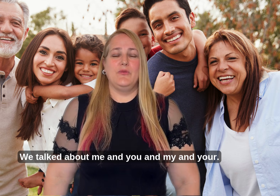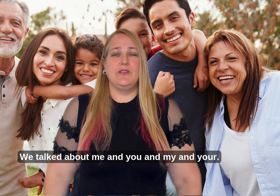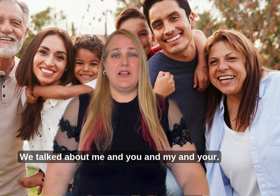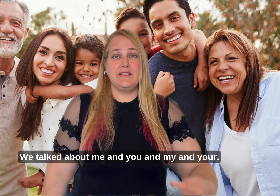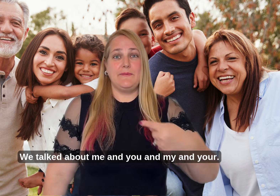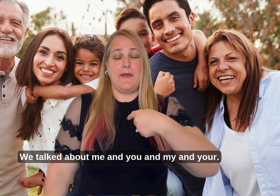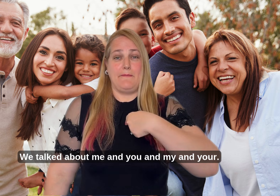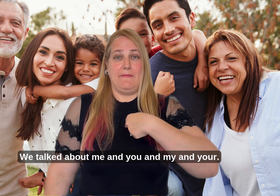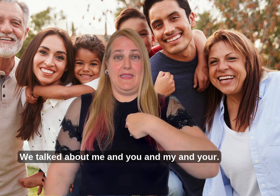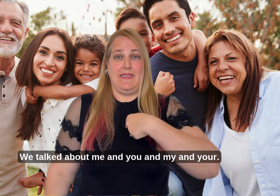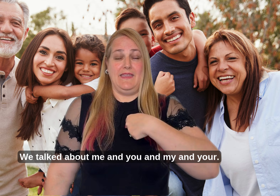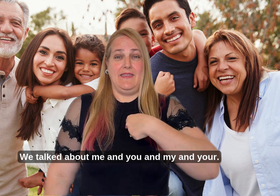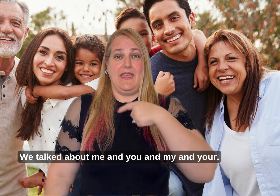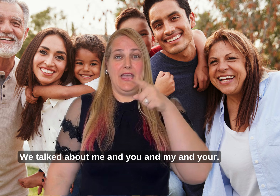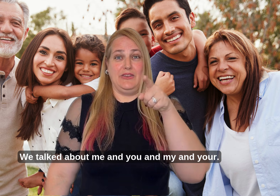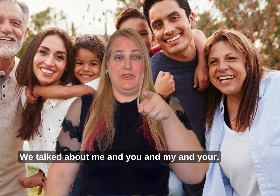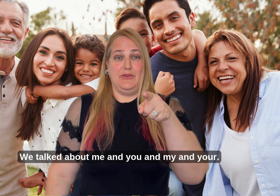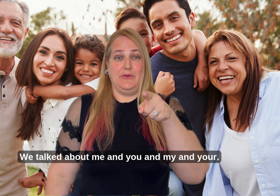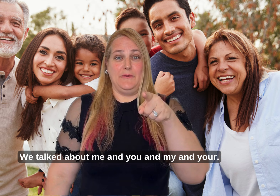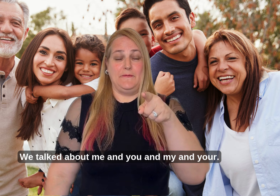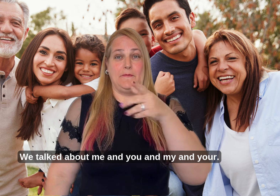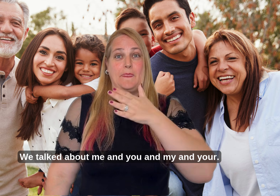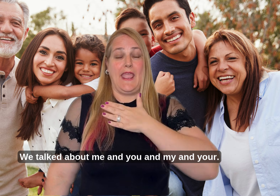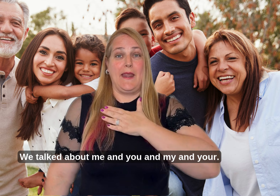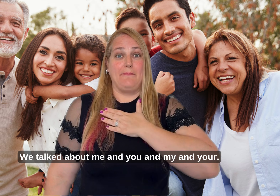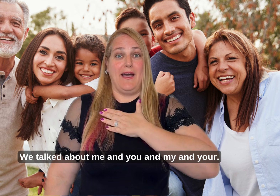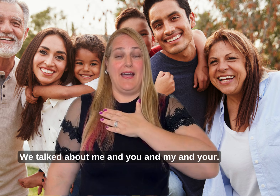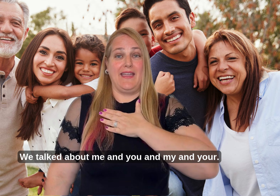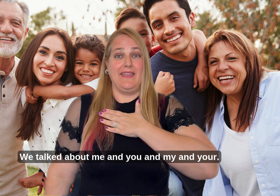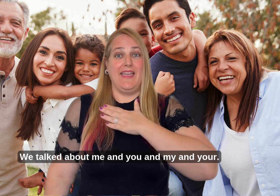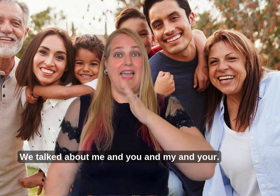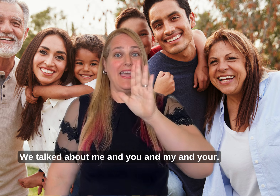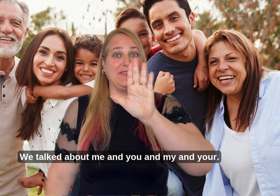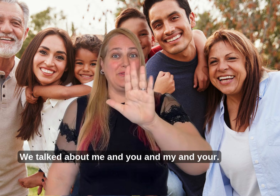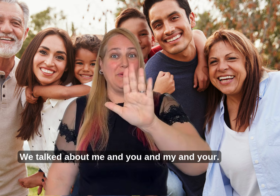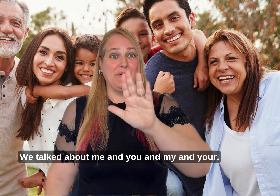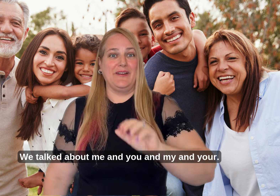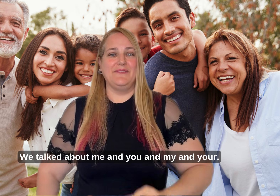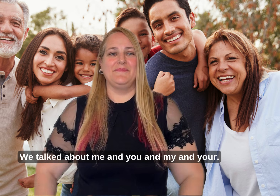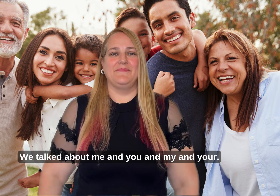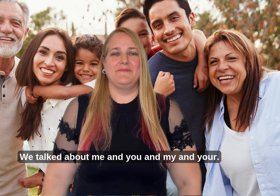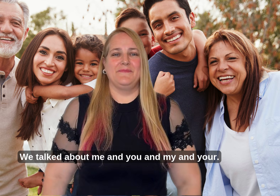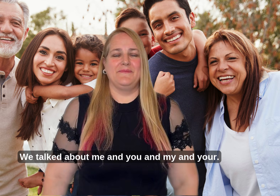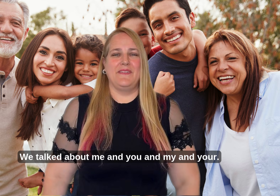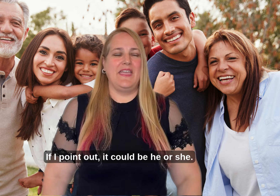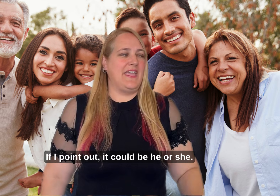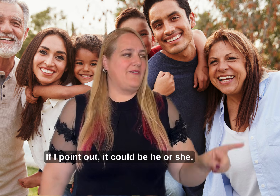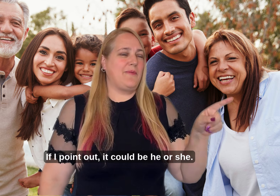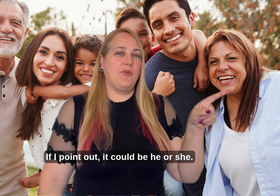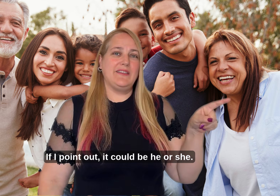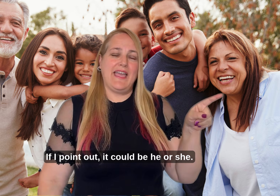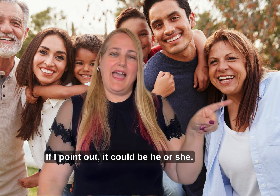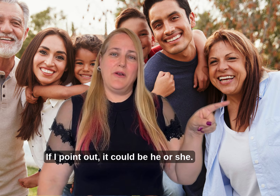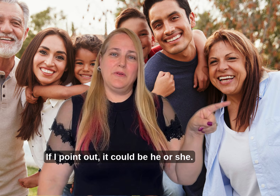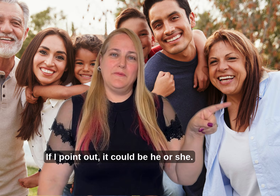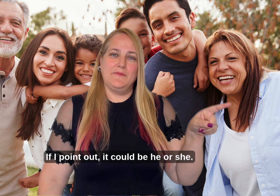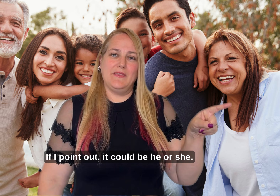We talked about me and you and my and your. If I point out, it